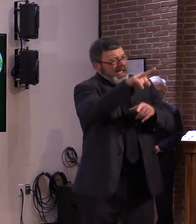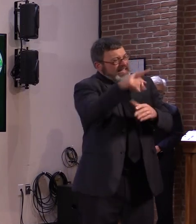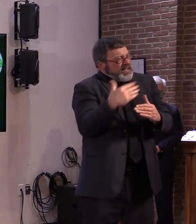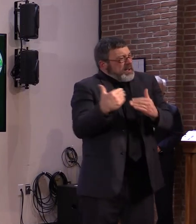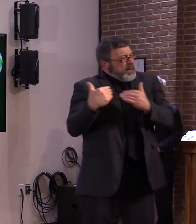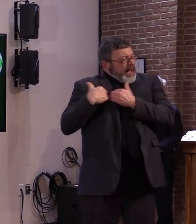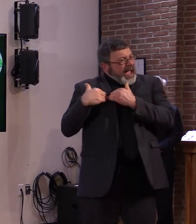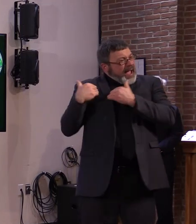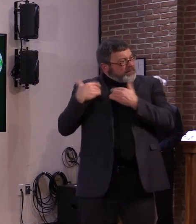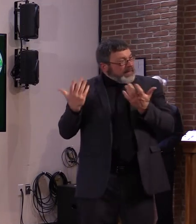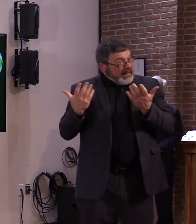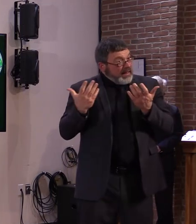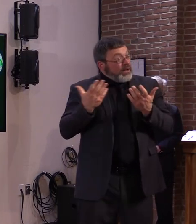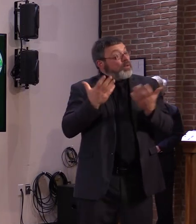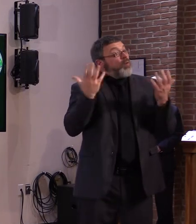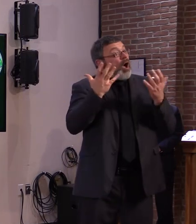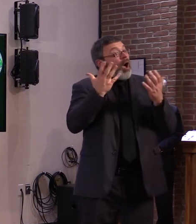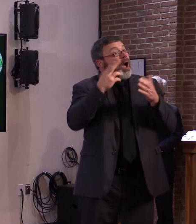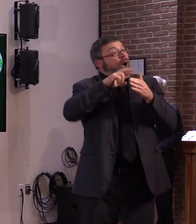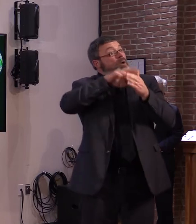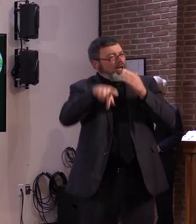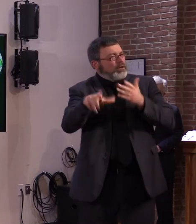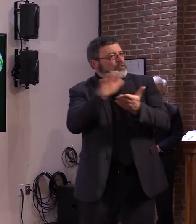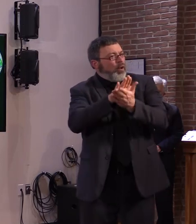I'll now turn it over to Dr. Levine. Thank you.